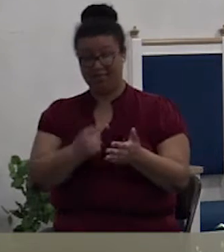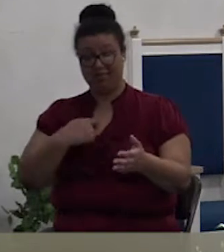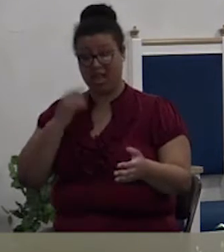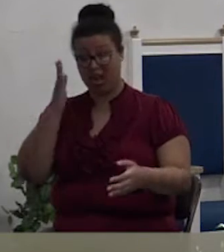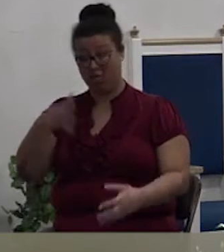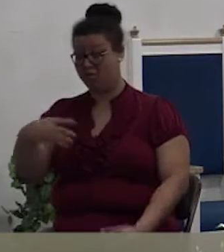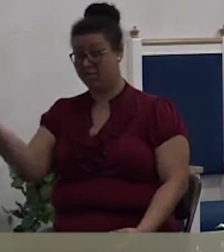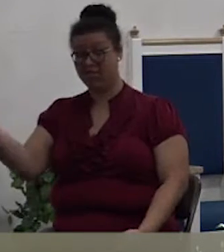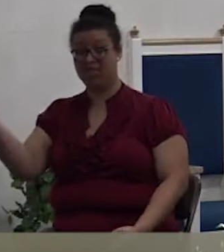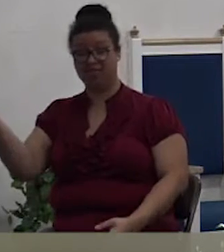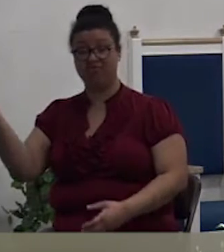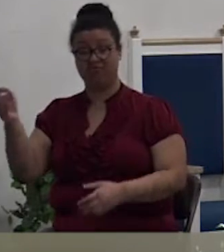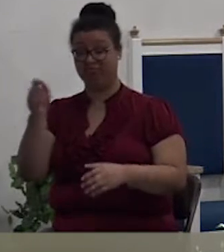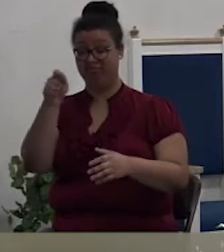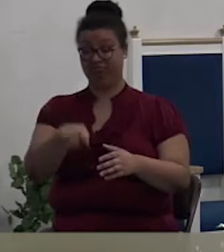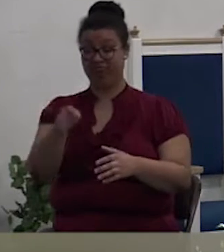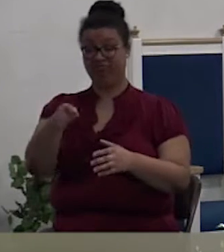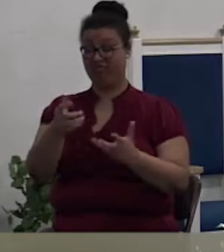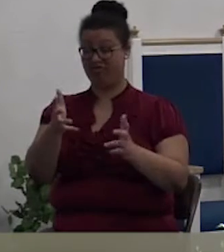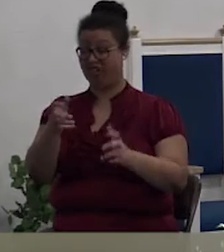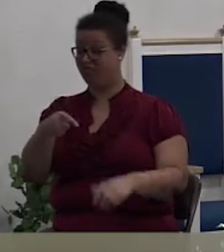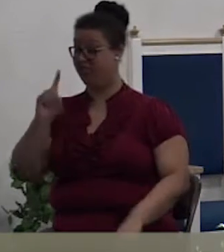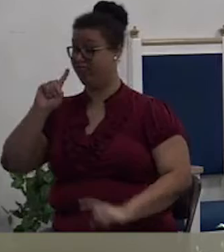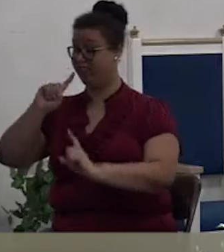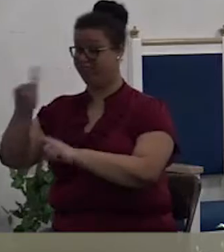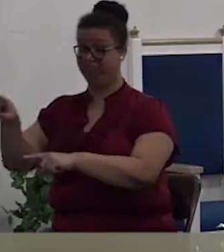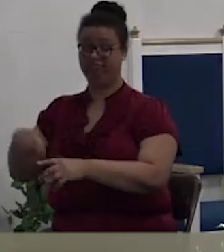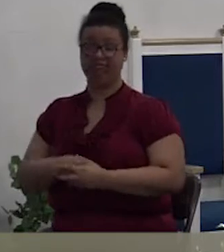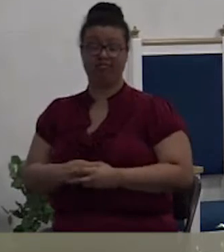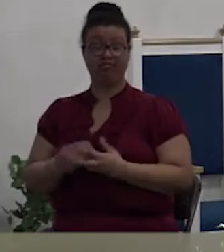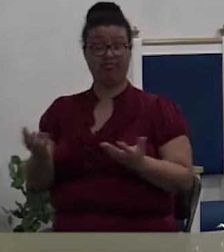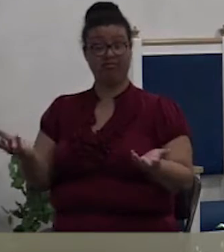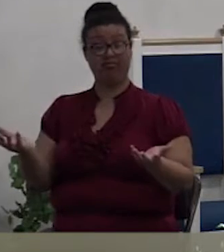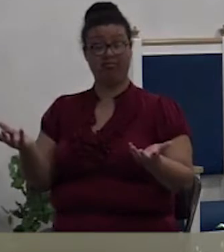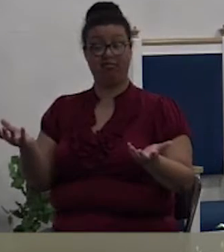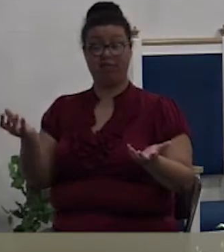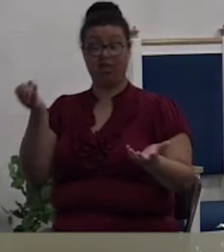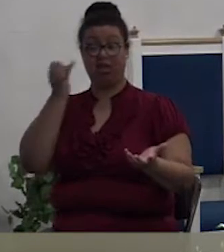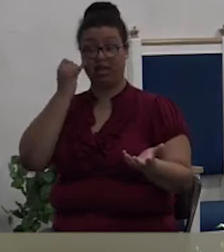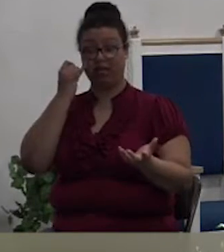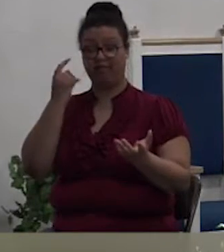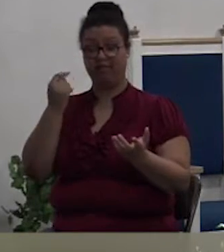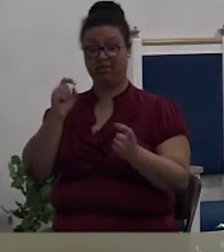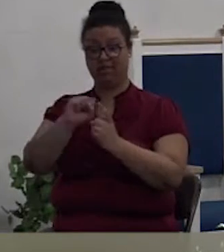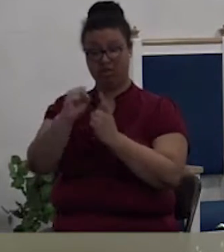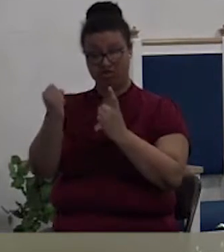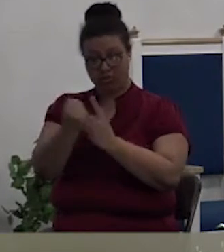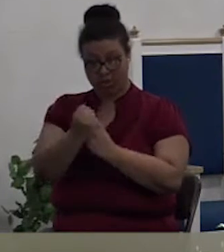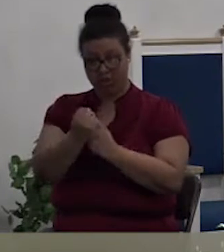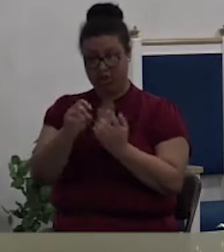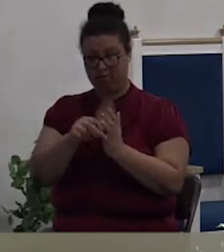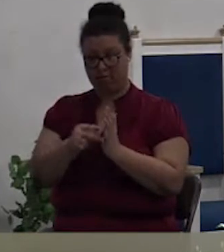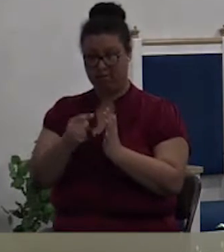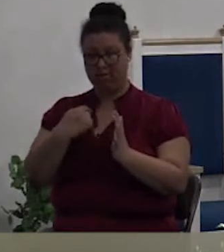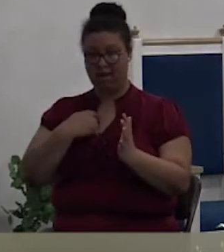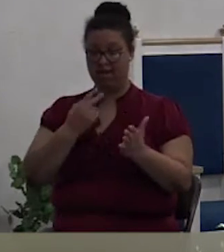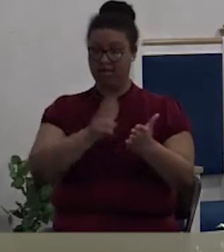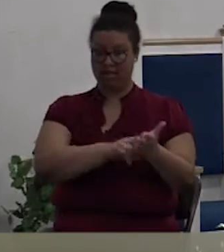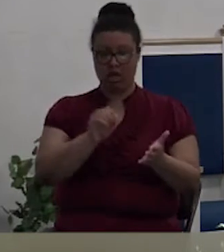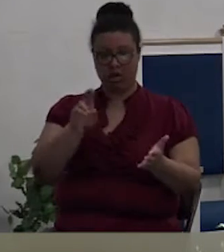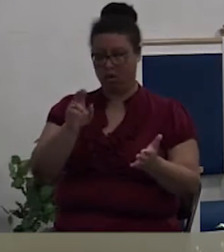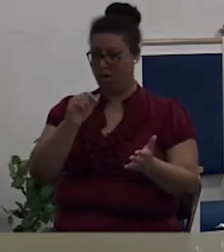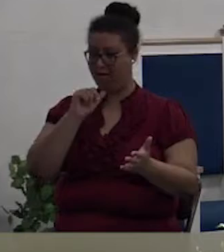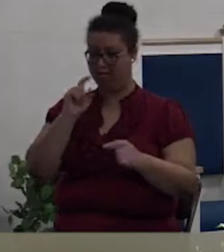home. Oh, no, you don't have to do that. And I said, well, if the situation is either I sign or I can't be